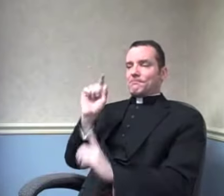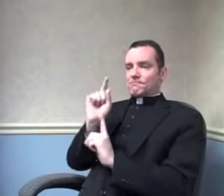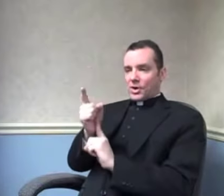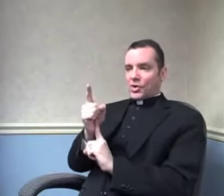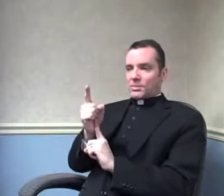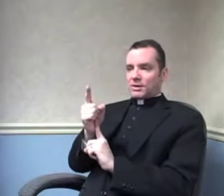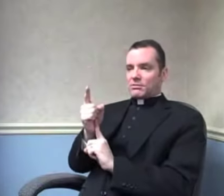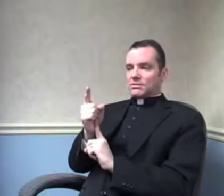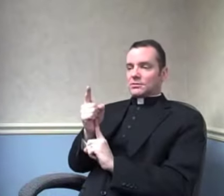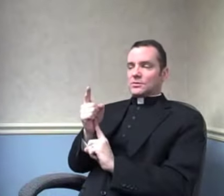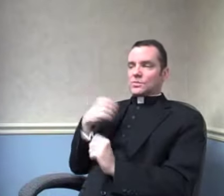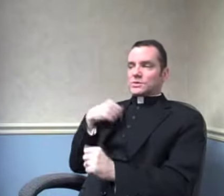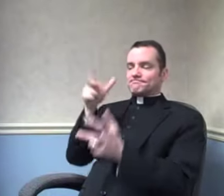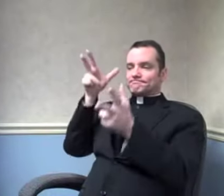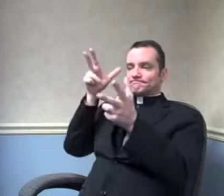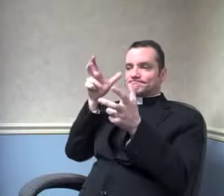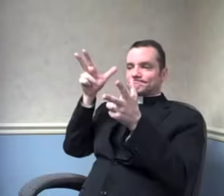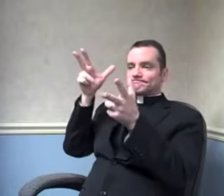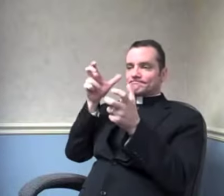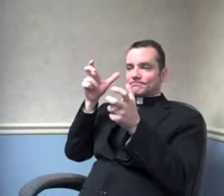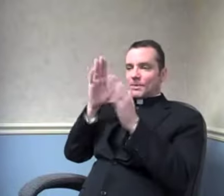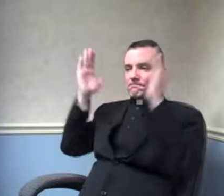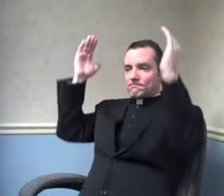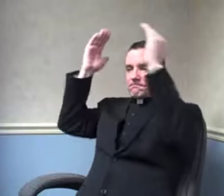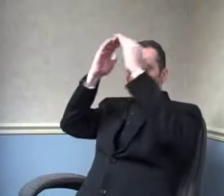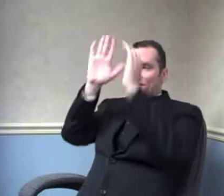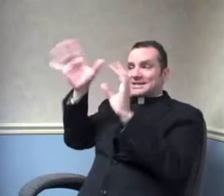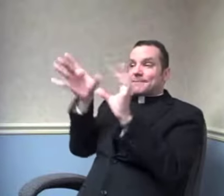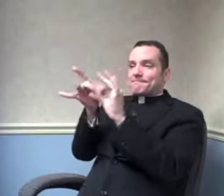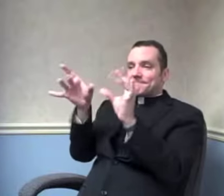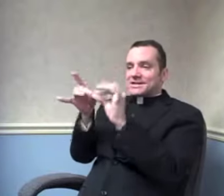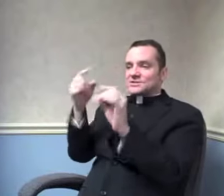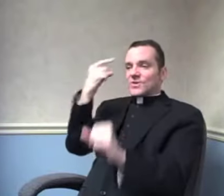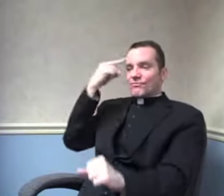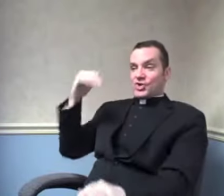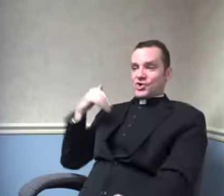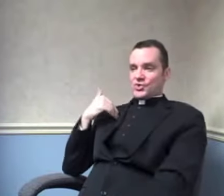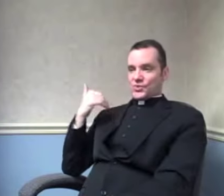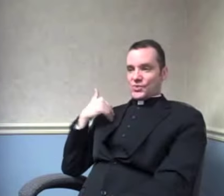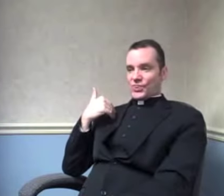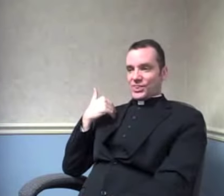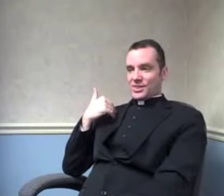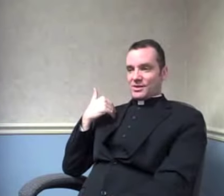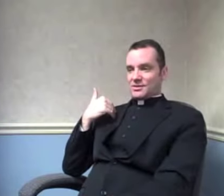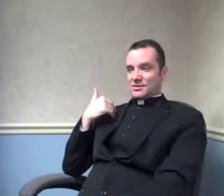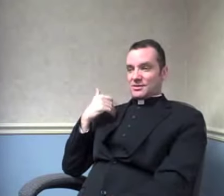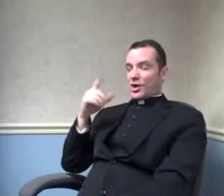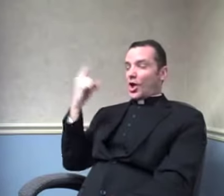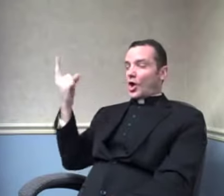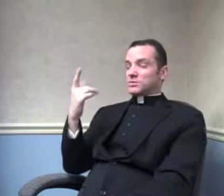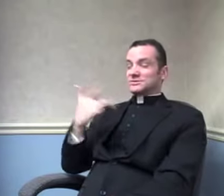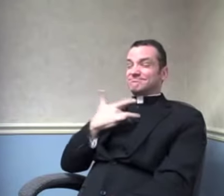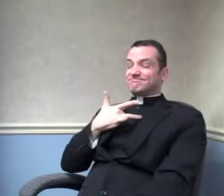And I think the closing Mass is best because, it's that moment where the Pope gives the speech to the youth,